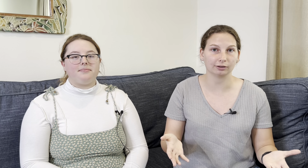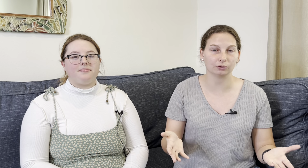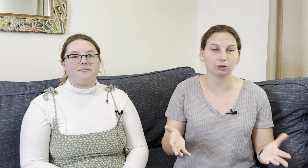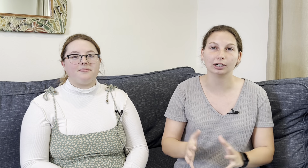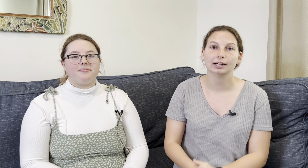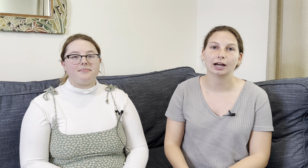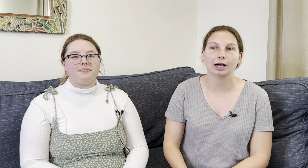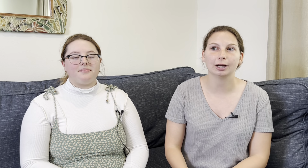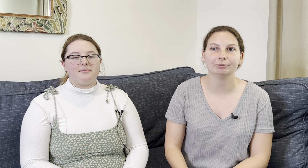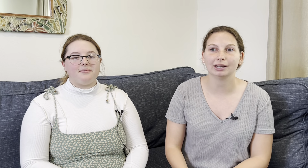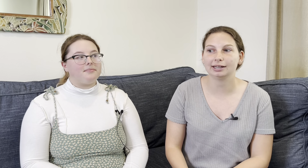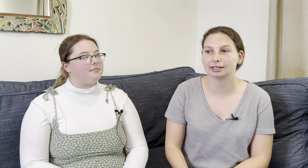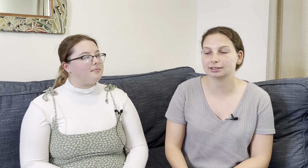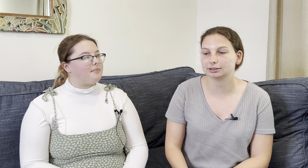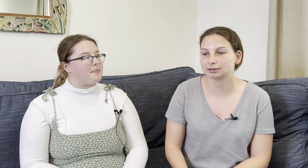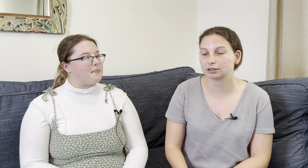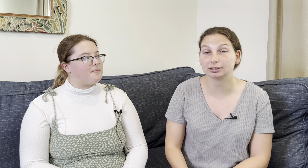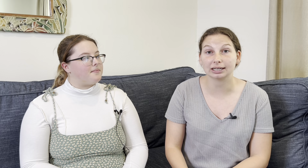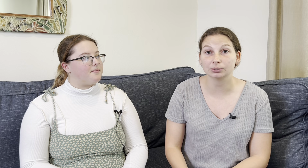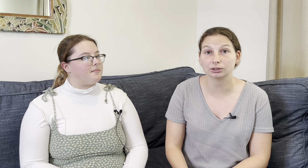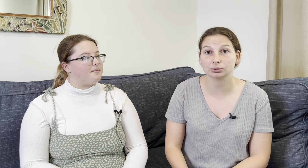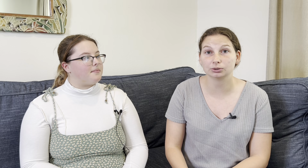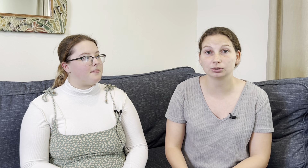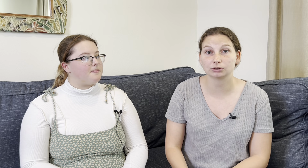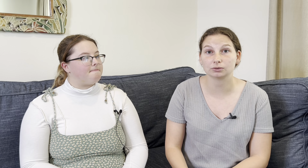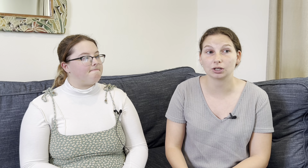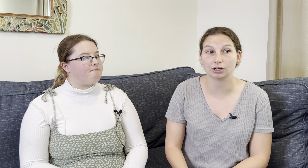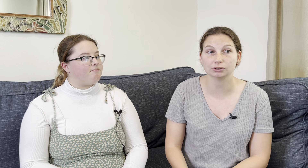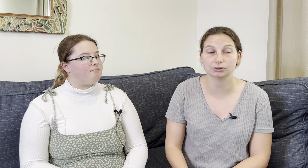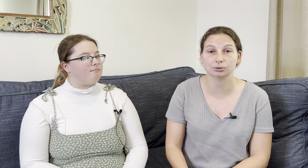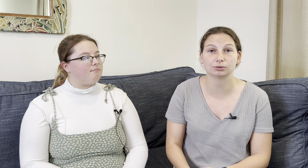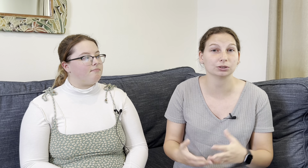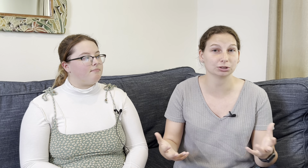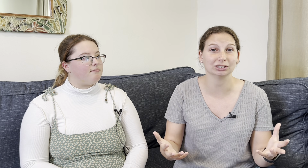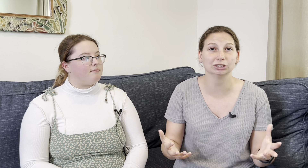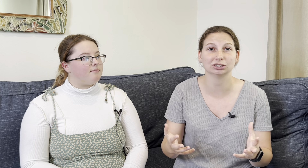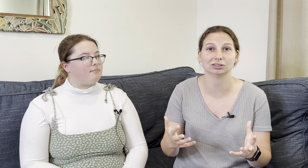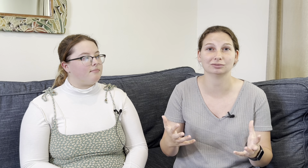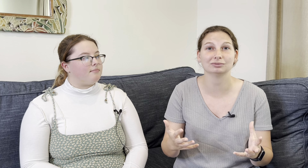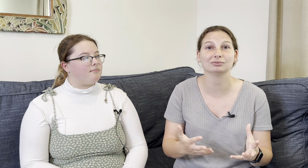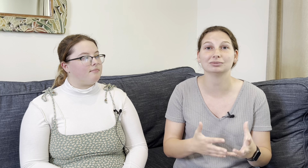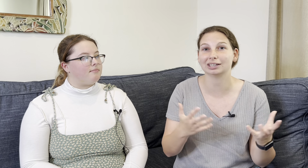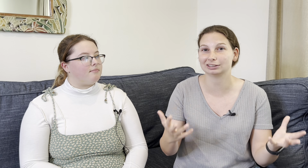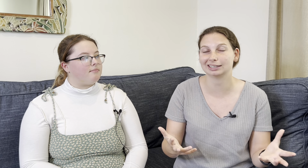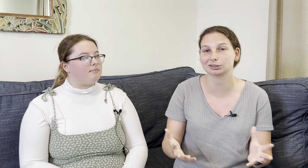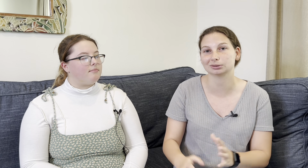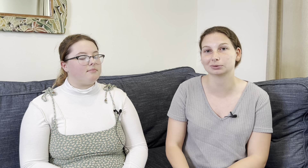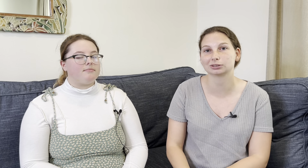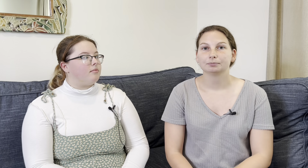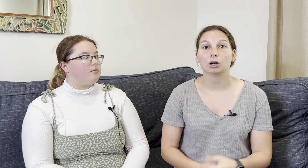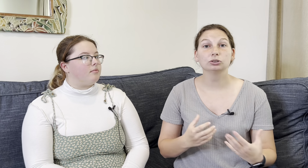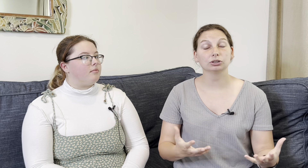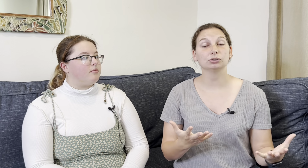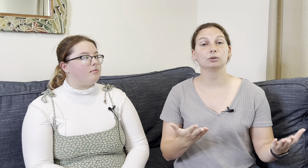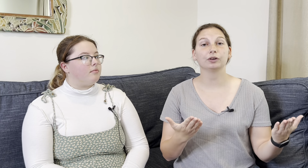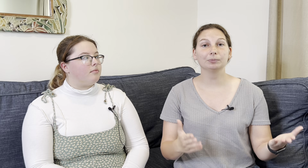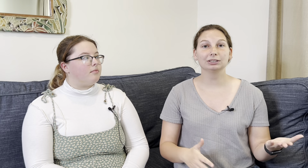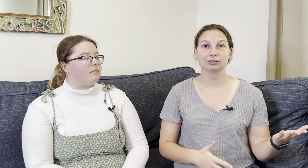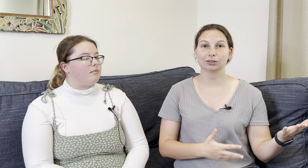for, and cut down on those frustration and tantrums. Also, families start